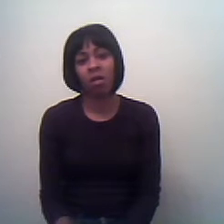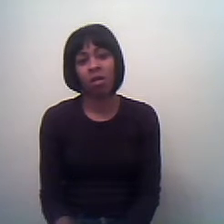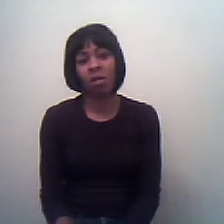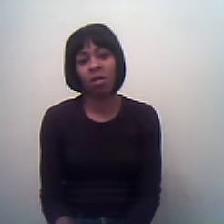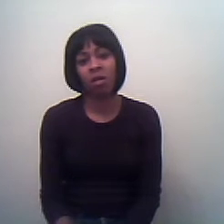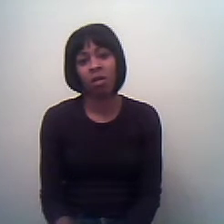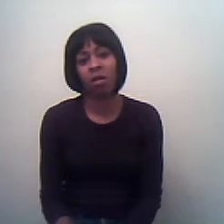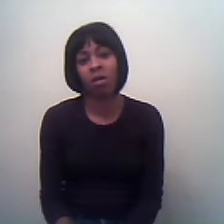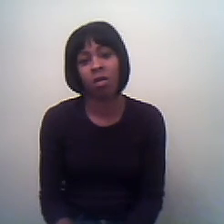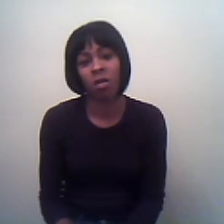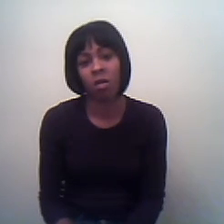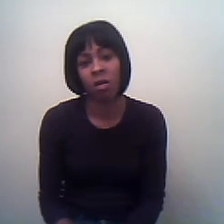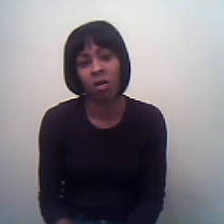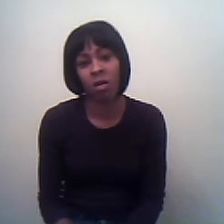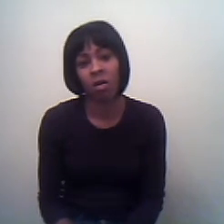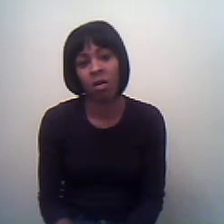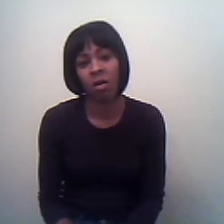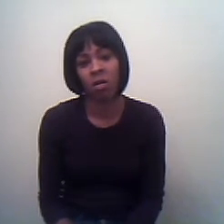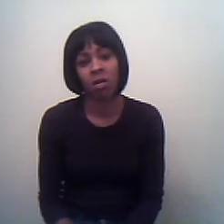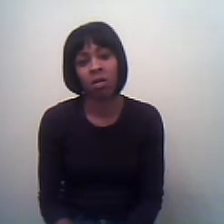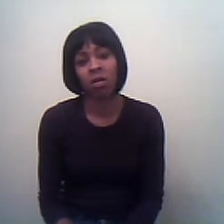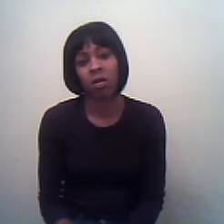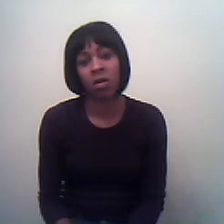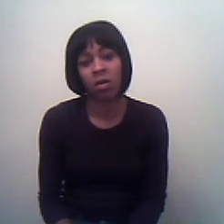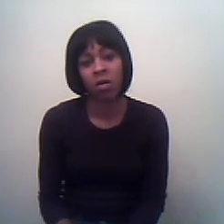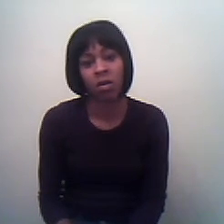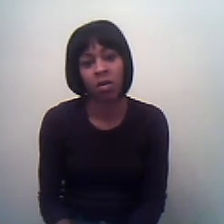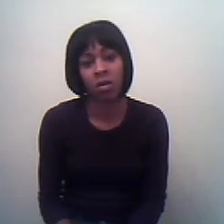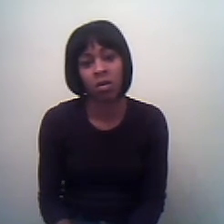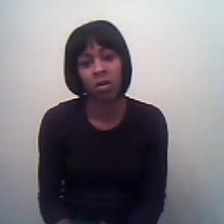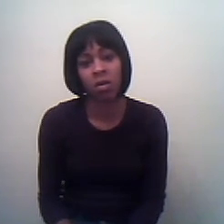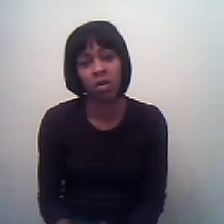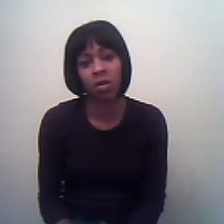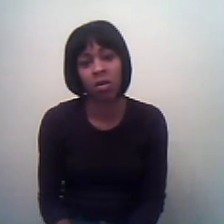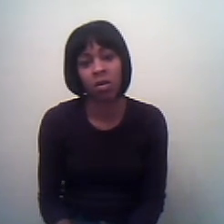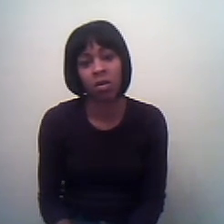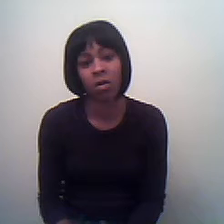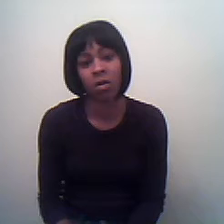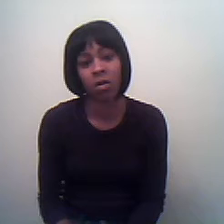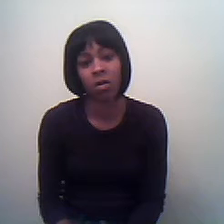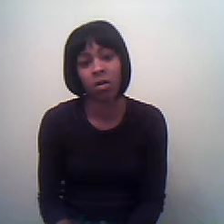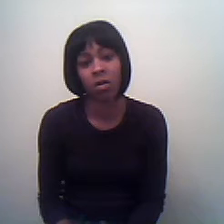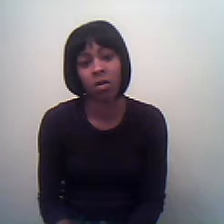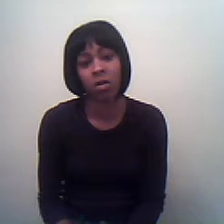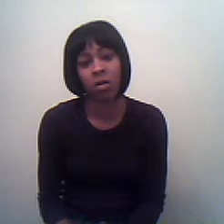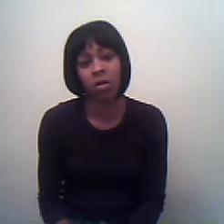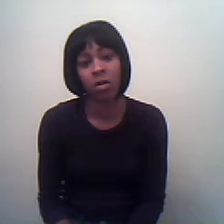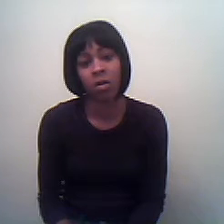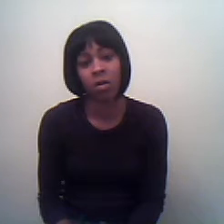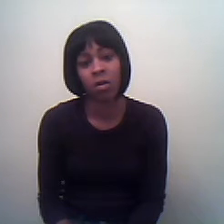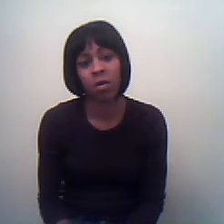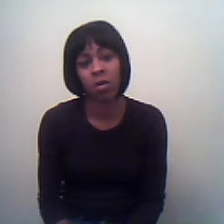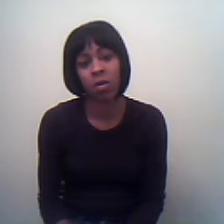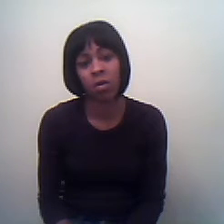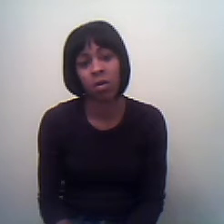In order to get your boat to sail the way you want it to sail, you have to be aware of the wind and aware of how to